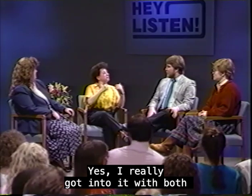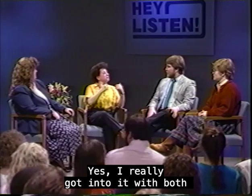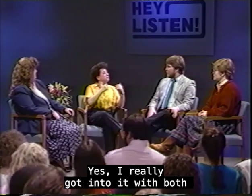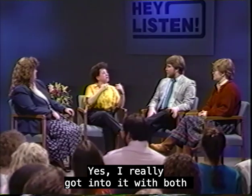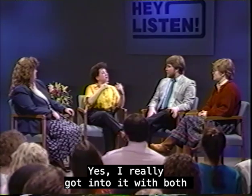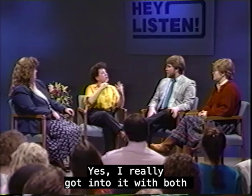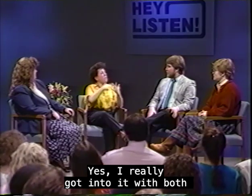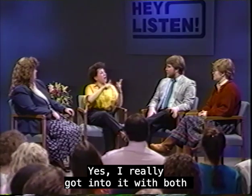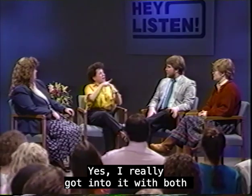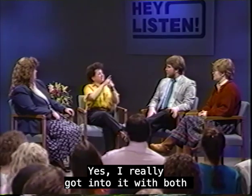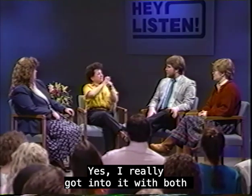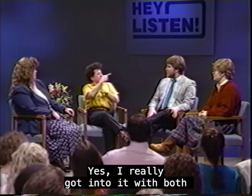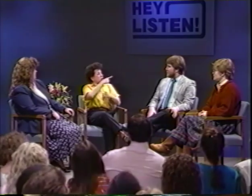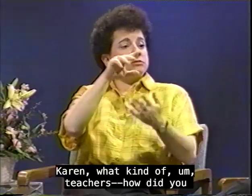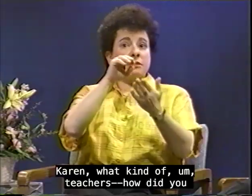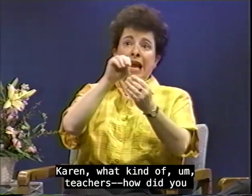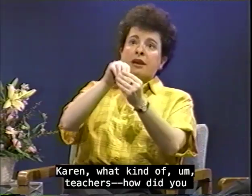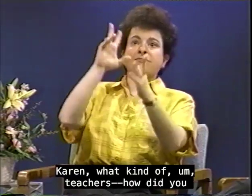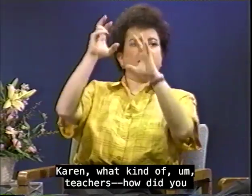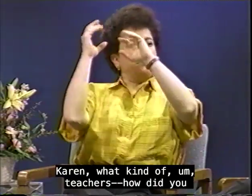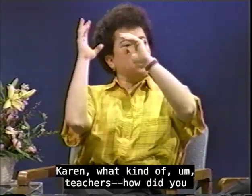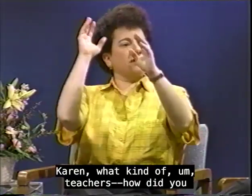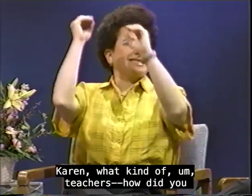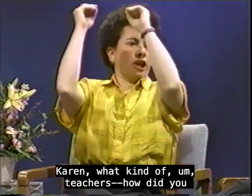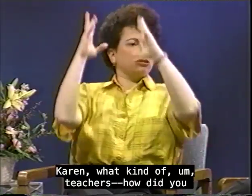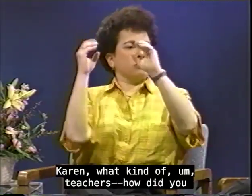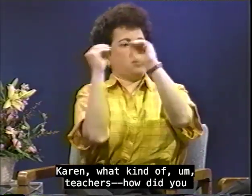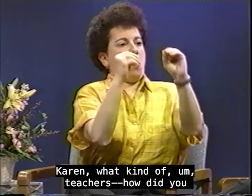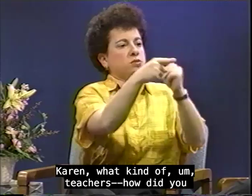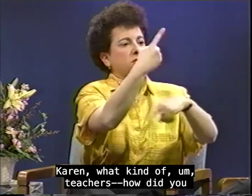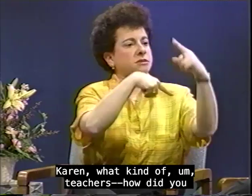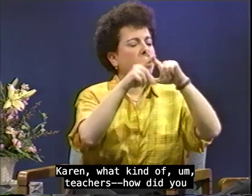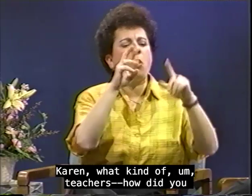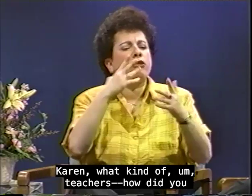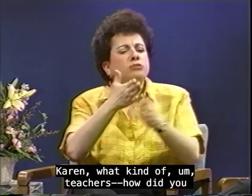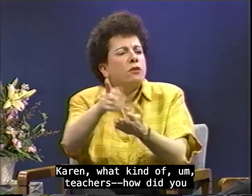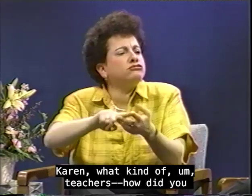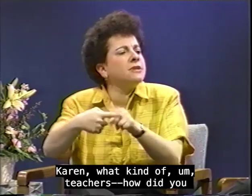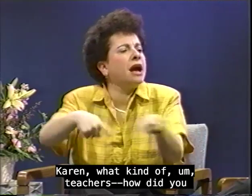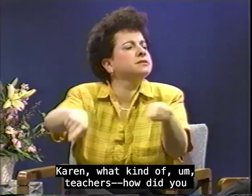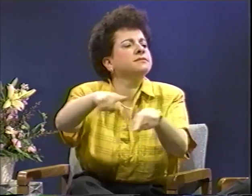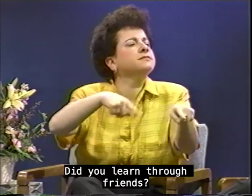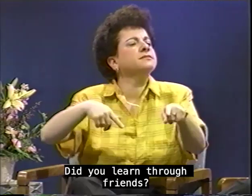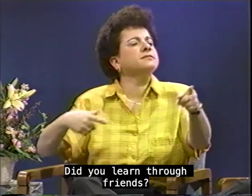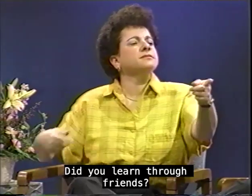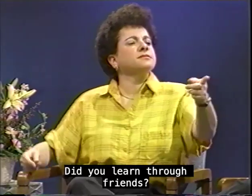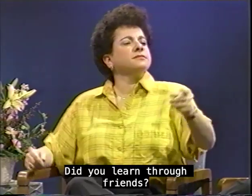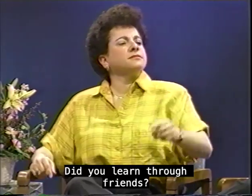feet. Karen, what kind of teachers, how did you learn? Did you learn through